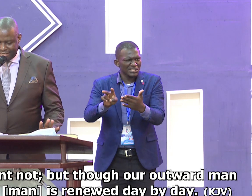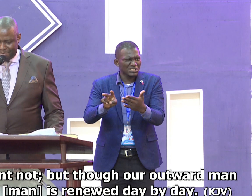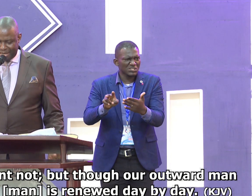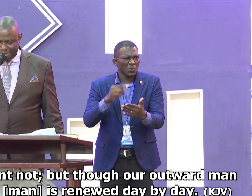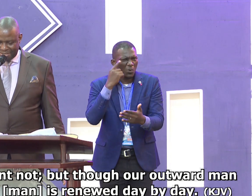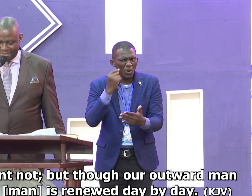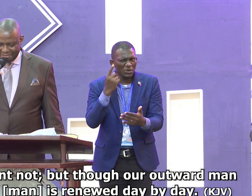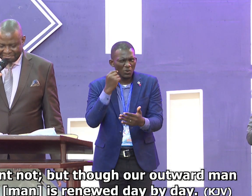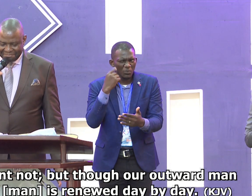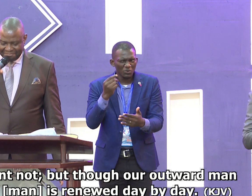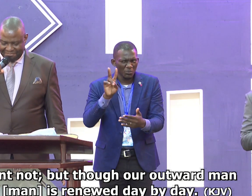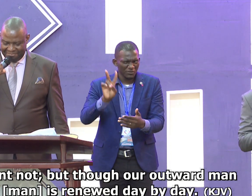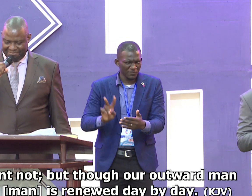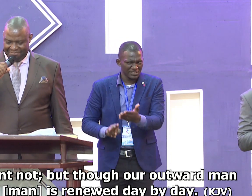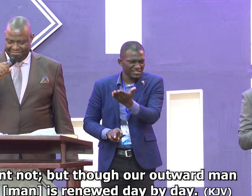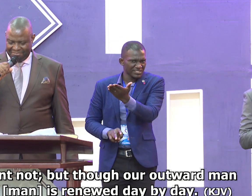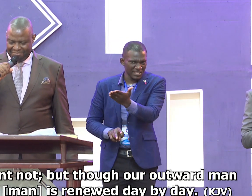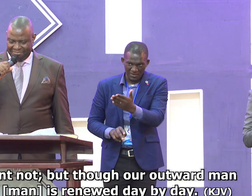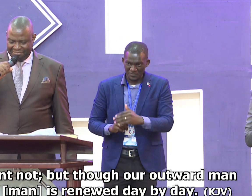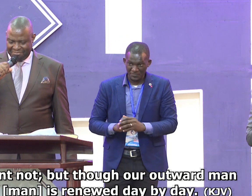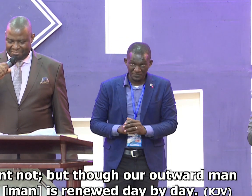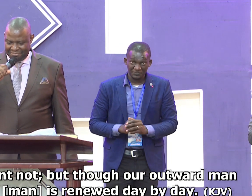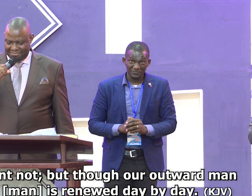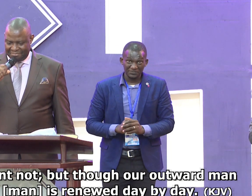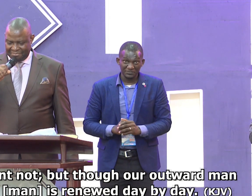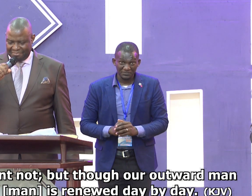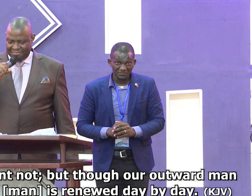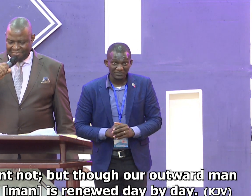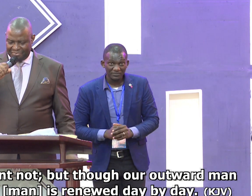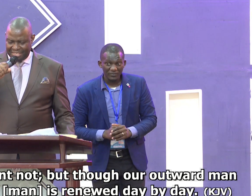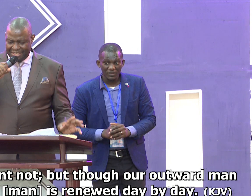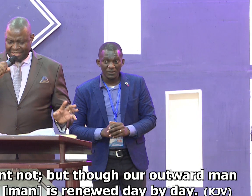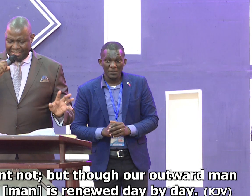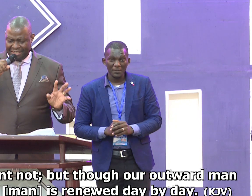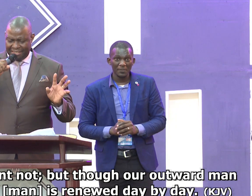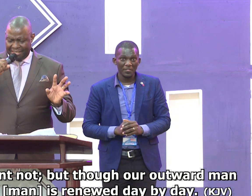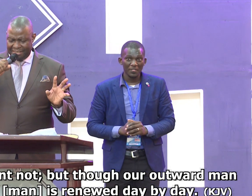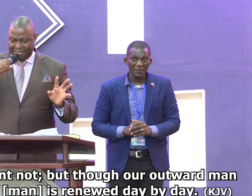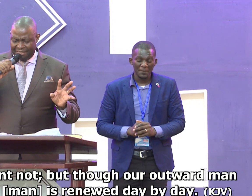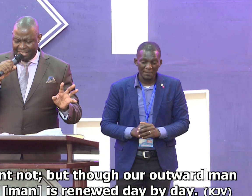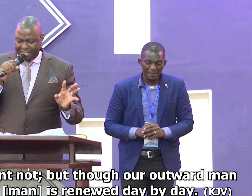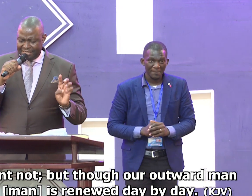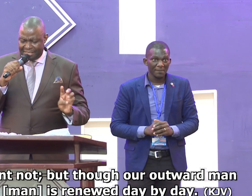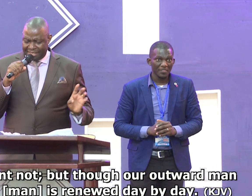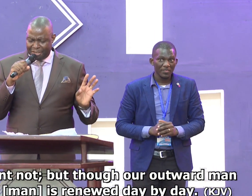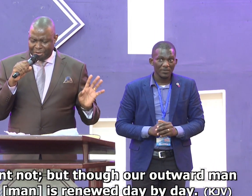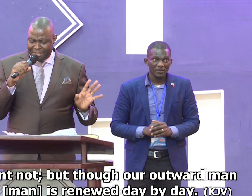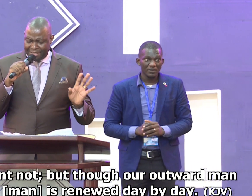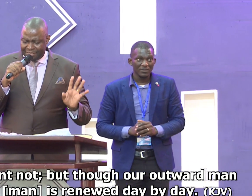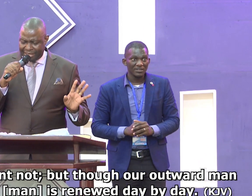first verse in my notes. Era tugenda kubanga tusoma kino ekyawandiikibwa ekimanyiddwa kye kisookera ddala mu kubuulira kwange. It is